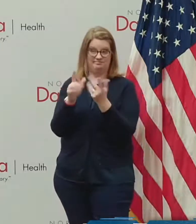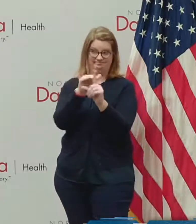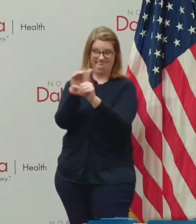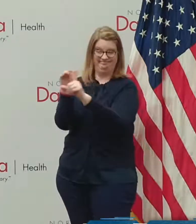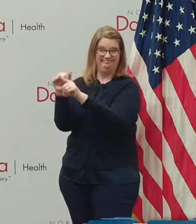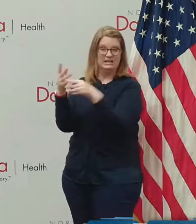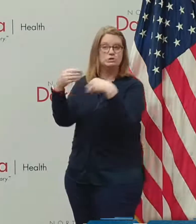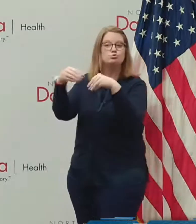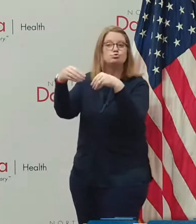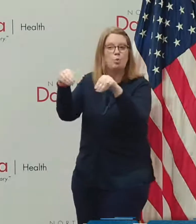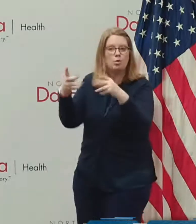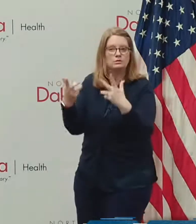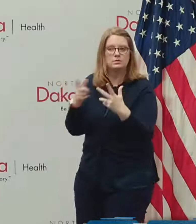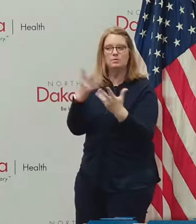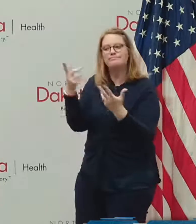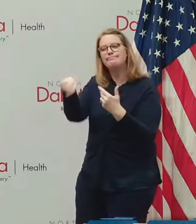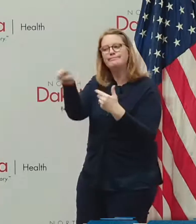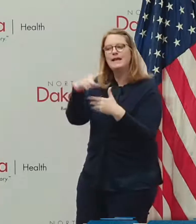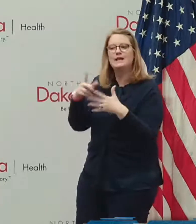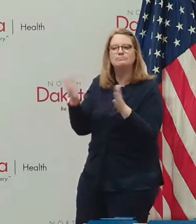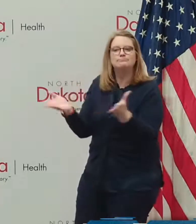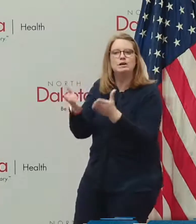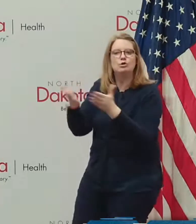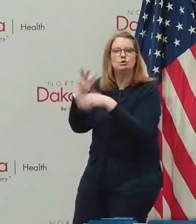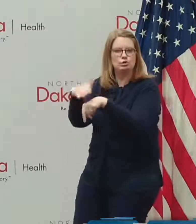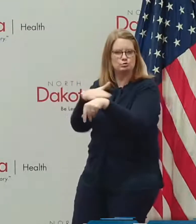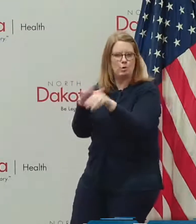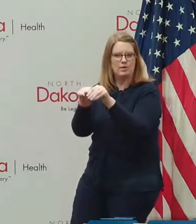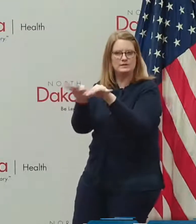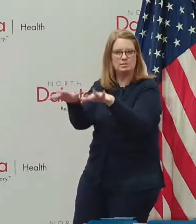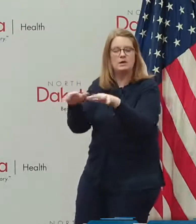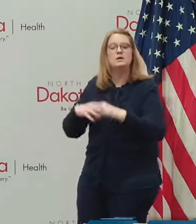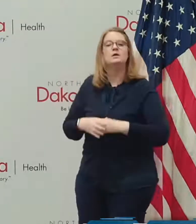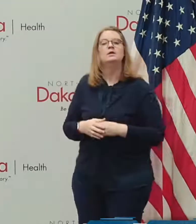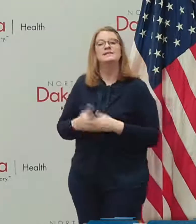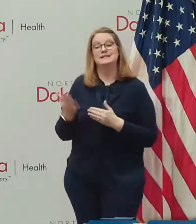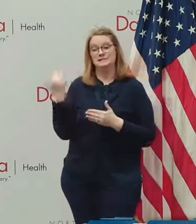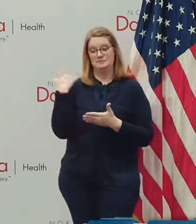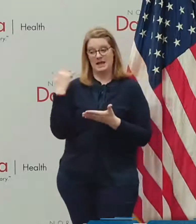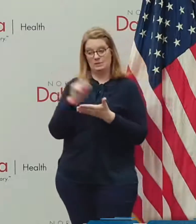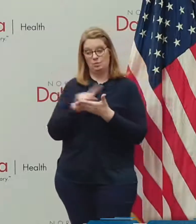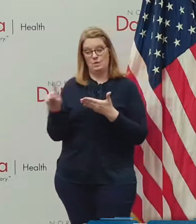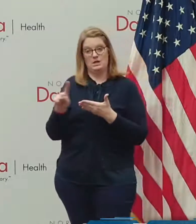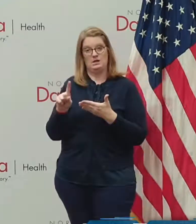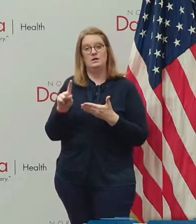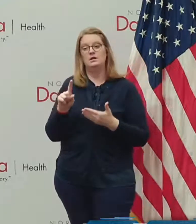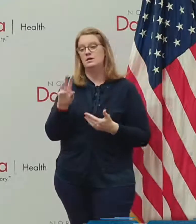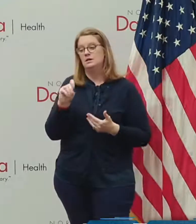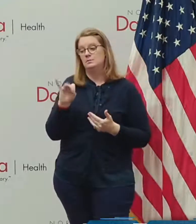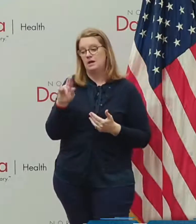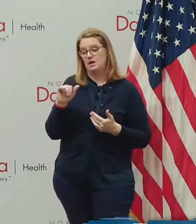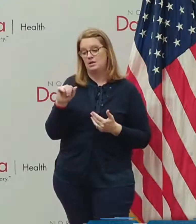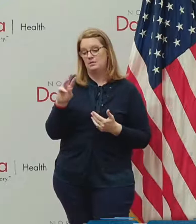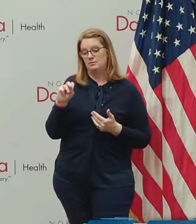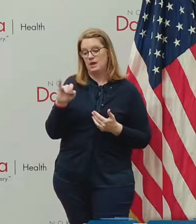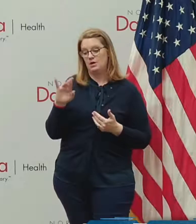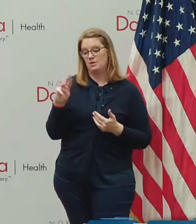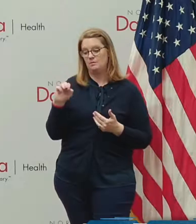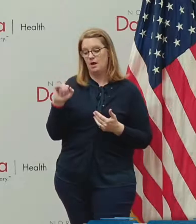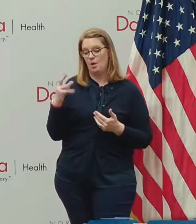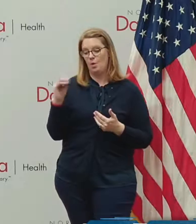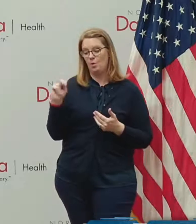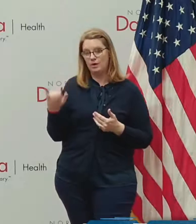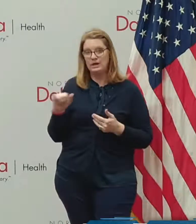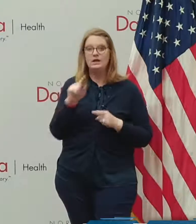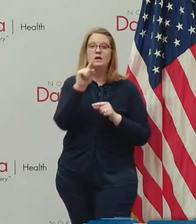help slow the spread in their community. And over the past week, we've seen action by Mayor Mahoney in Fargo, Mayor Sipma and the